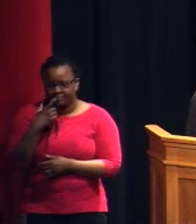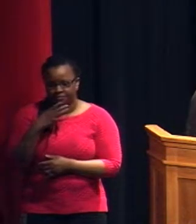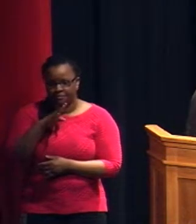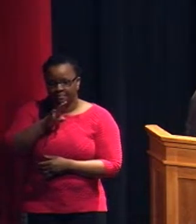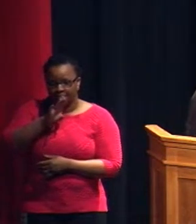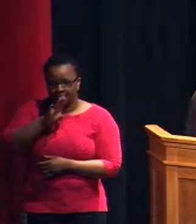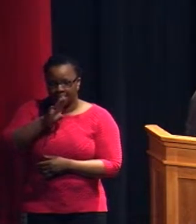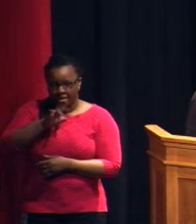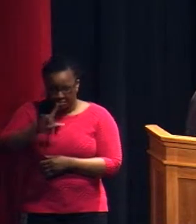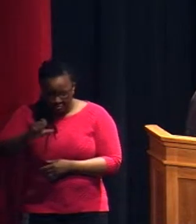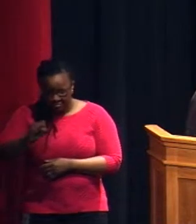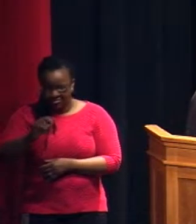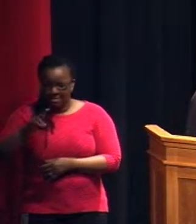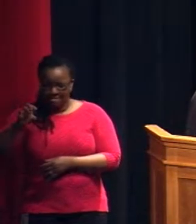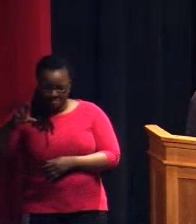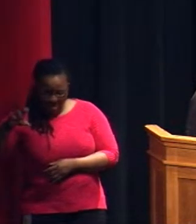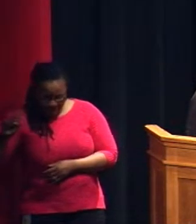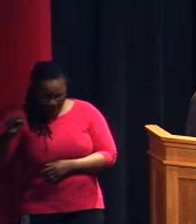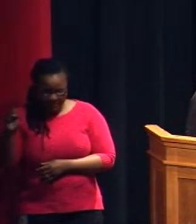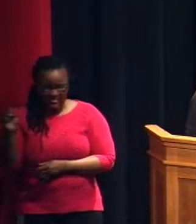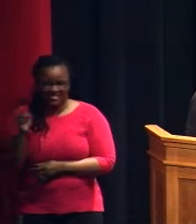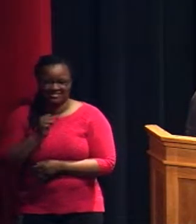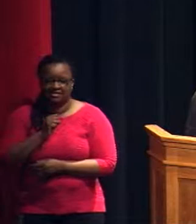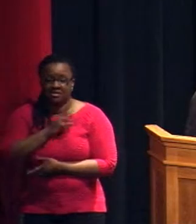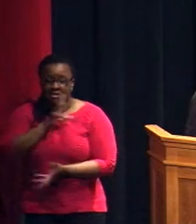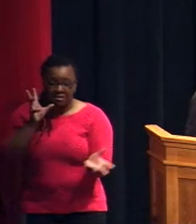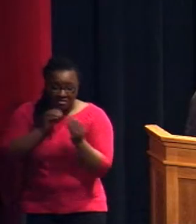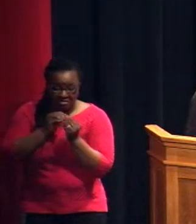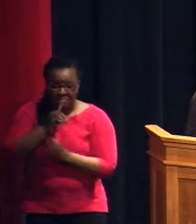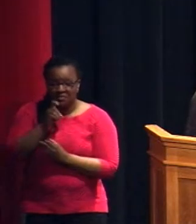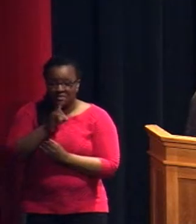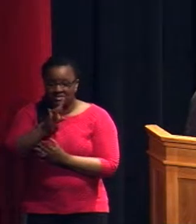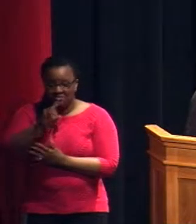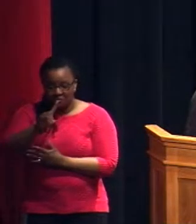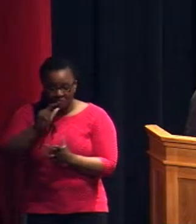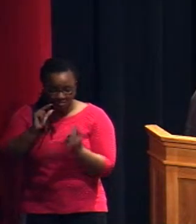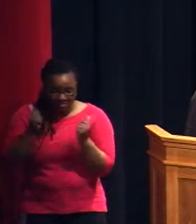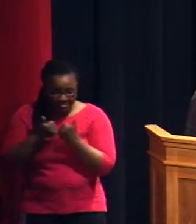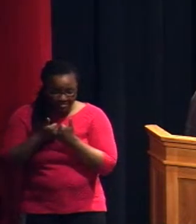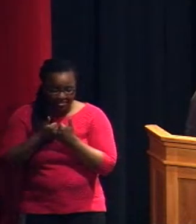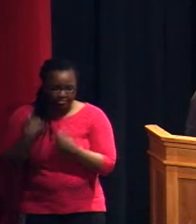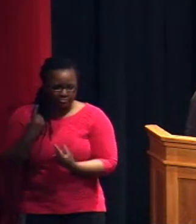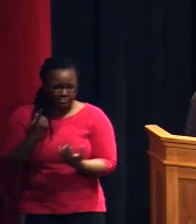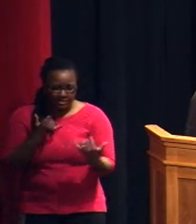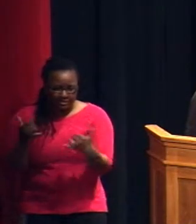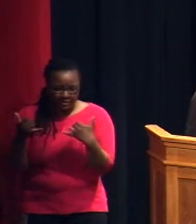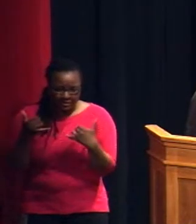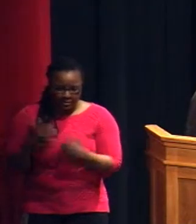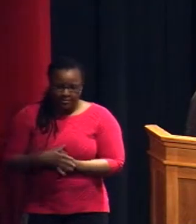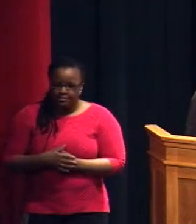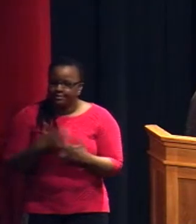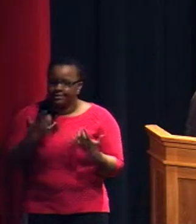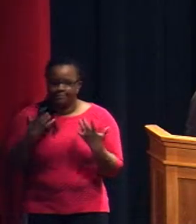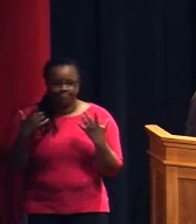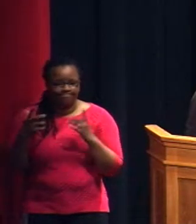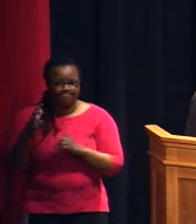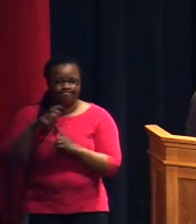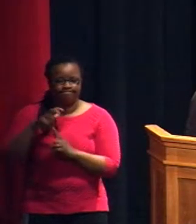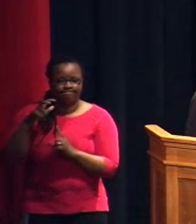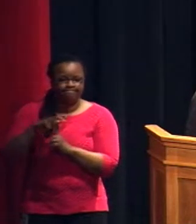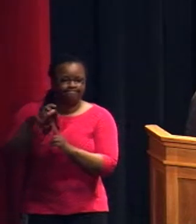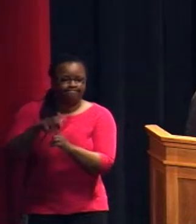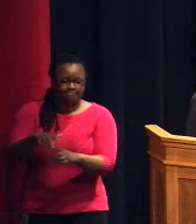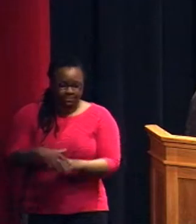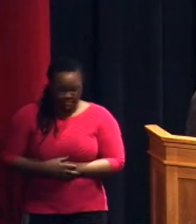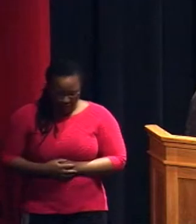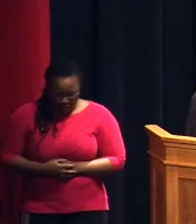Bears, starting in all 181 games he ever played. Reuben led his teammates, his classmates, and